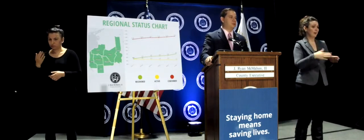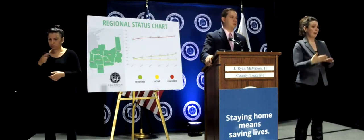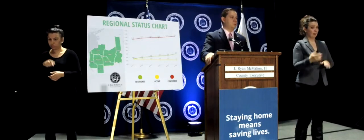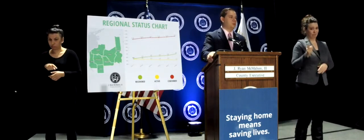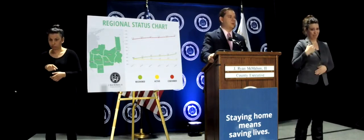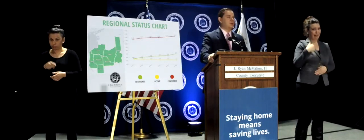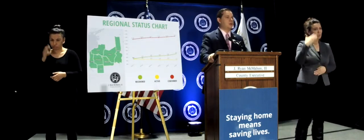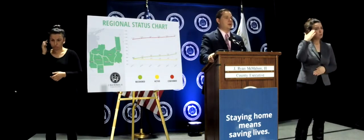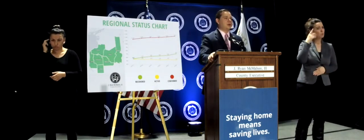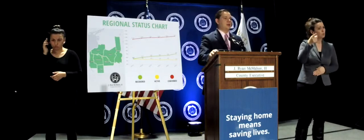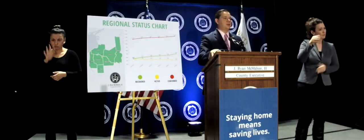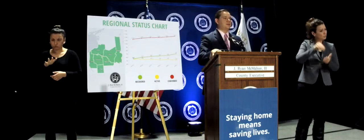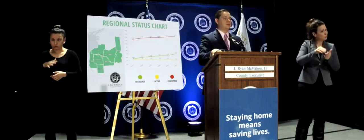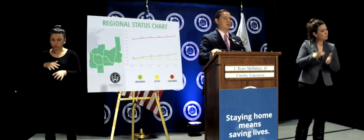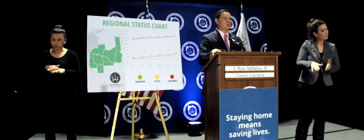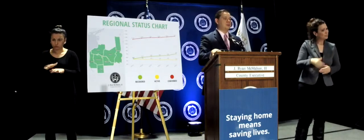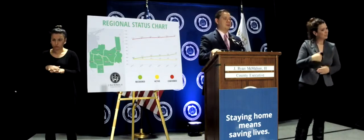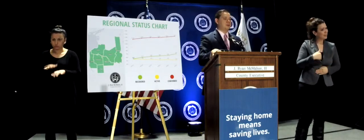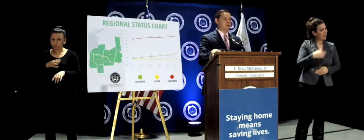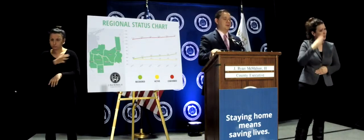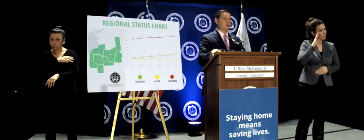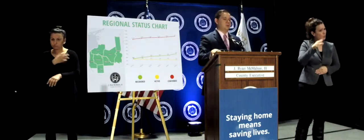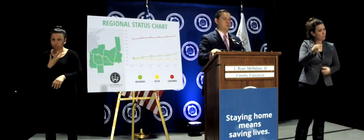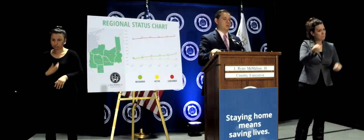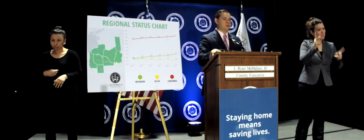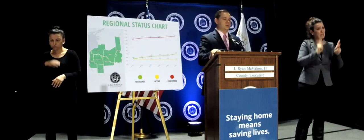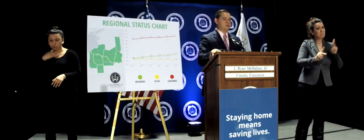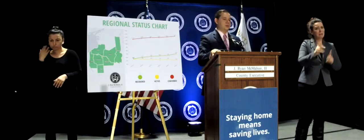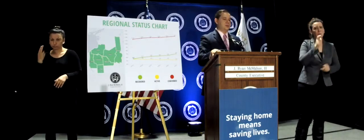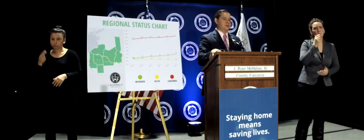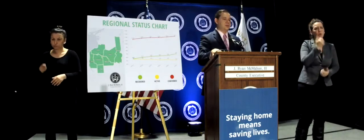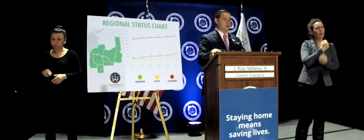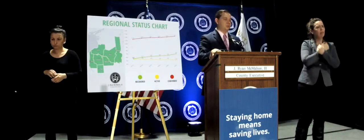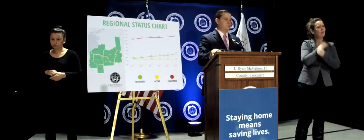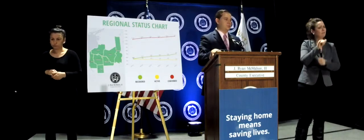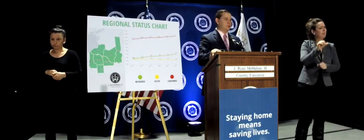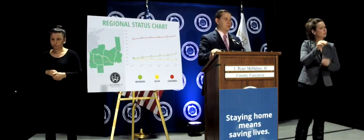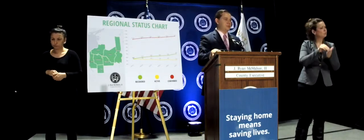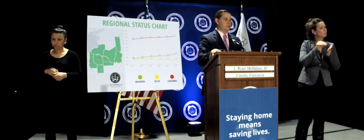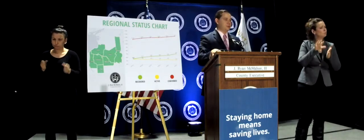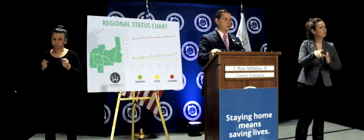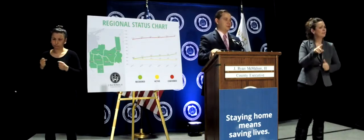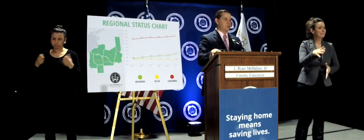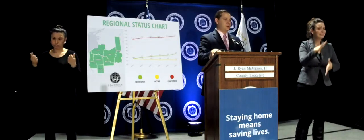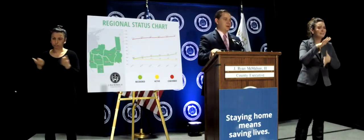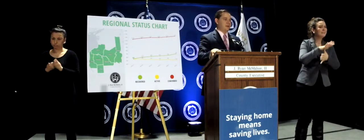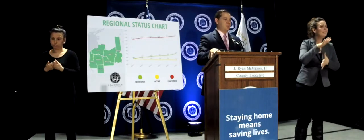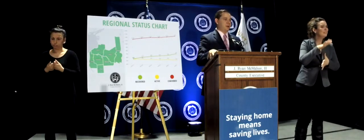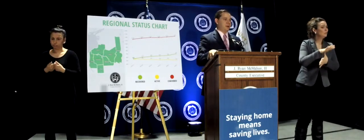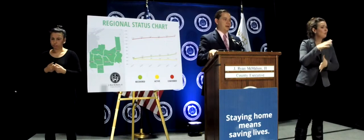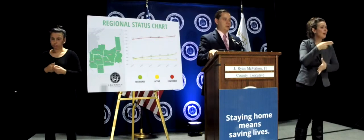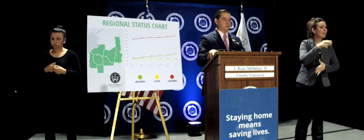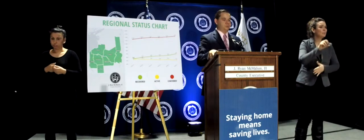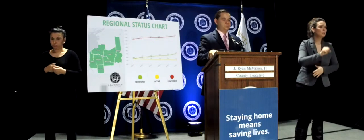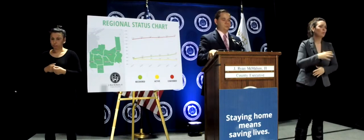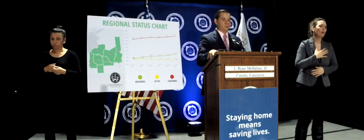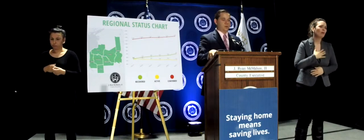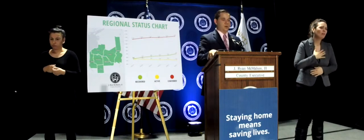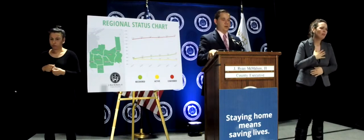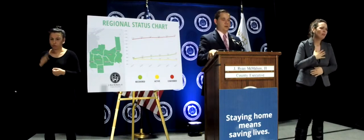that loved him. And he was a senior, and these seniors have not been